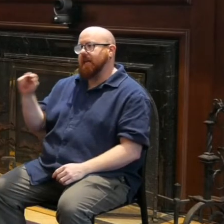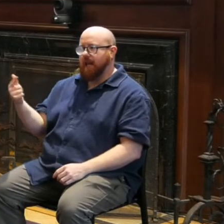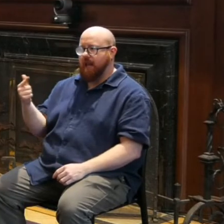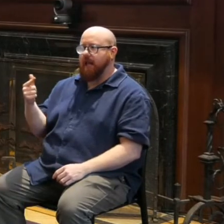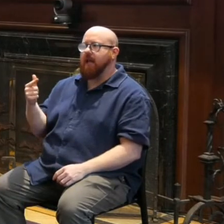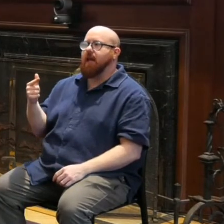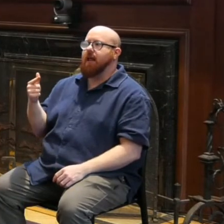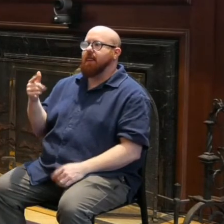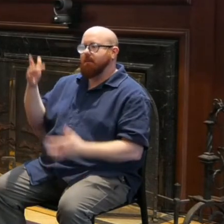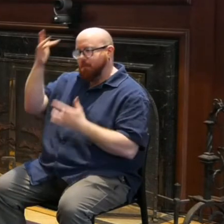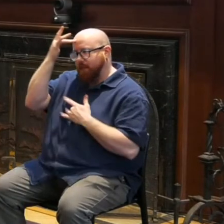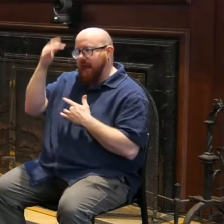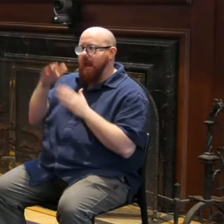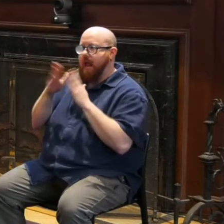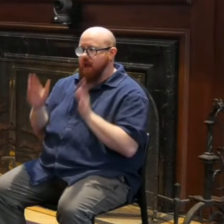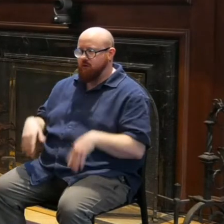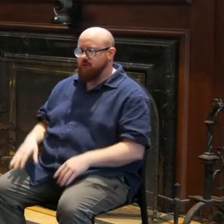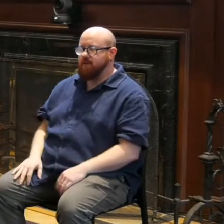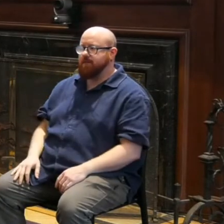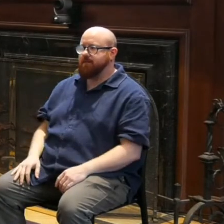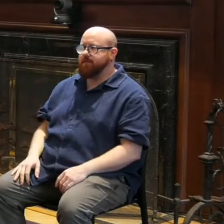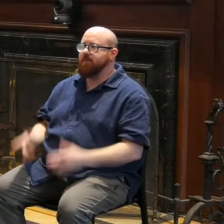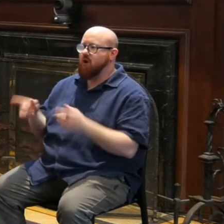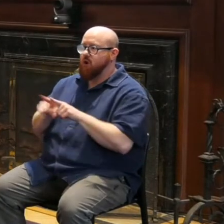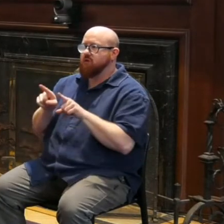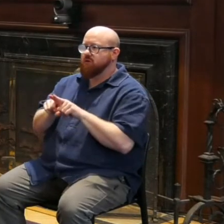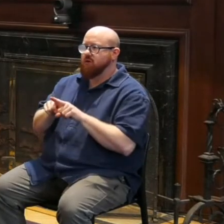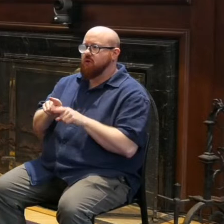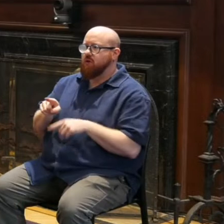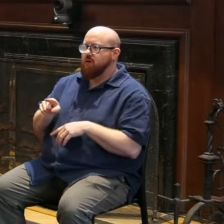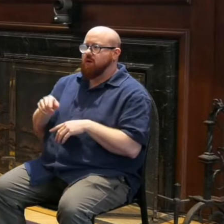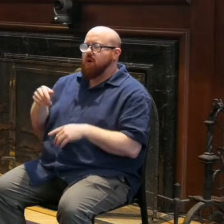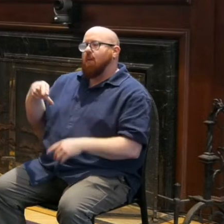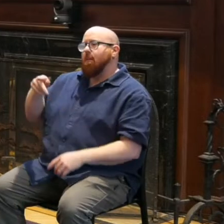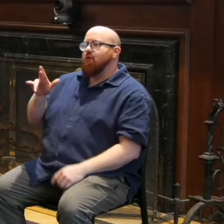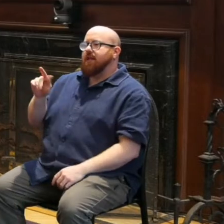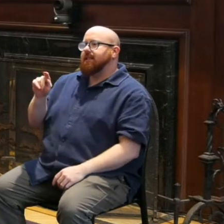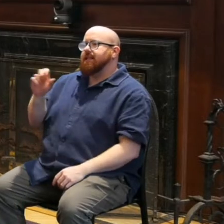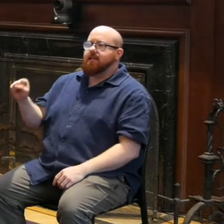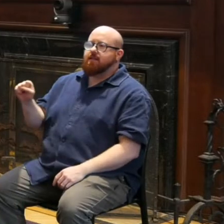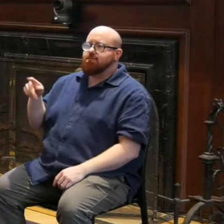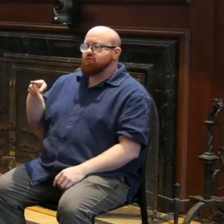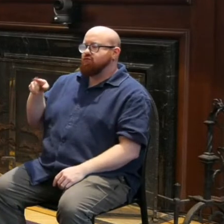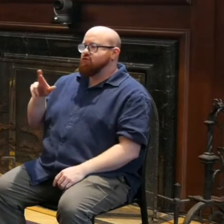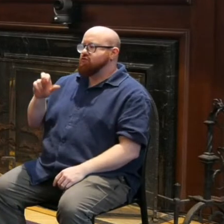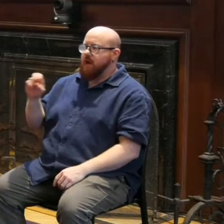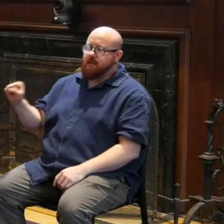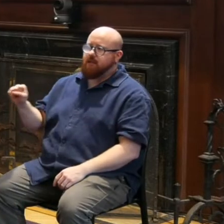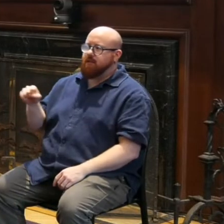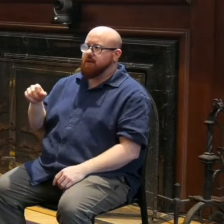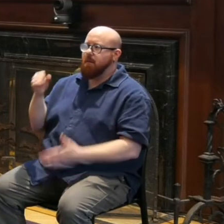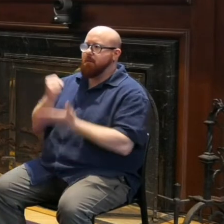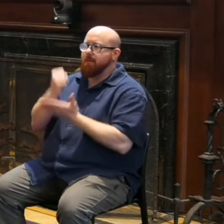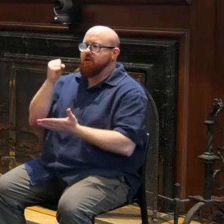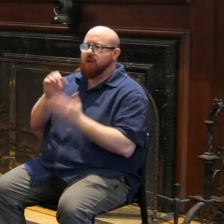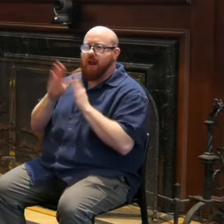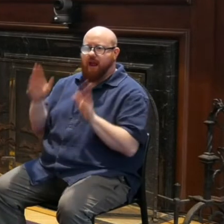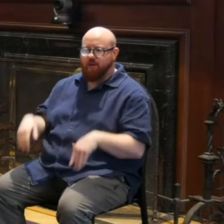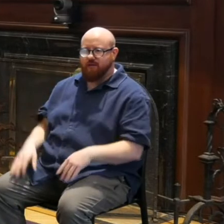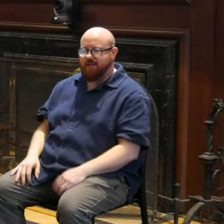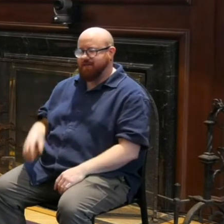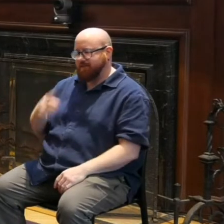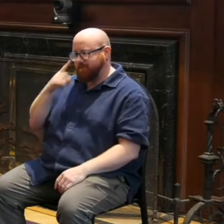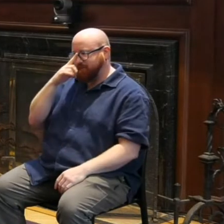by the Prentice Press Publishing House at Loyola. So thumbs up to them.